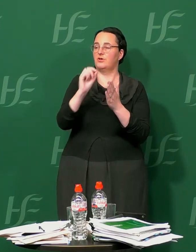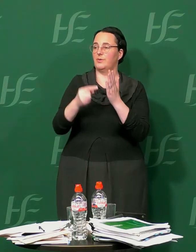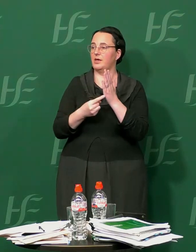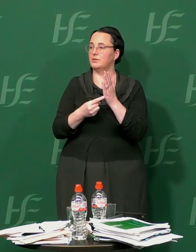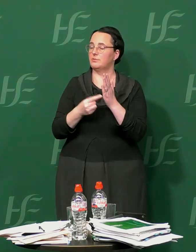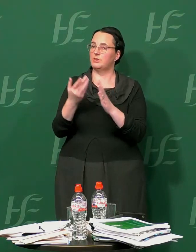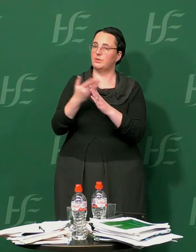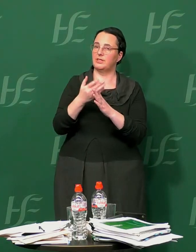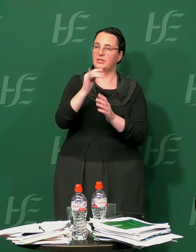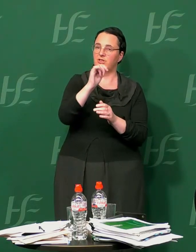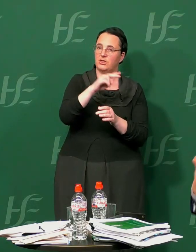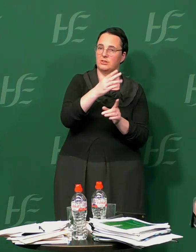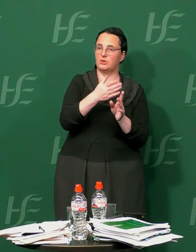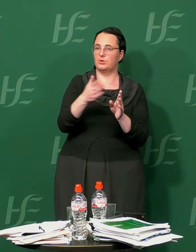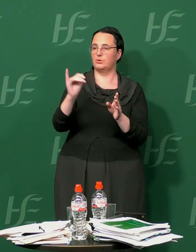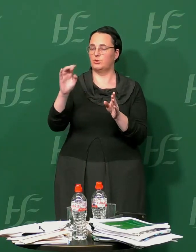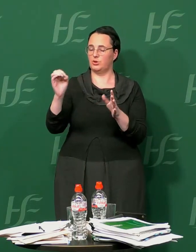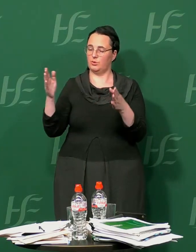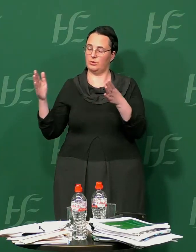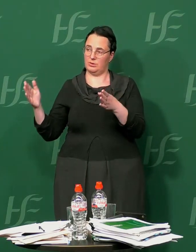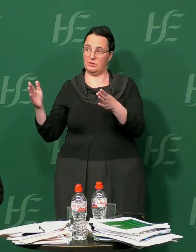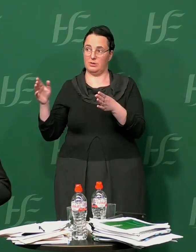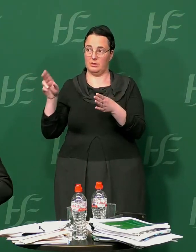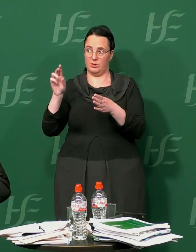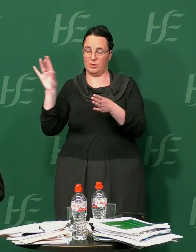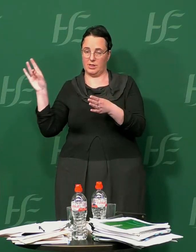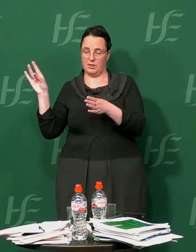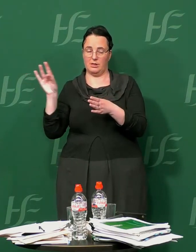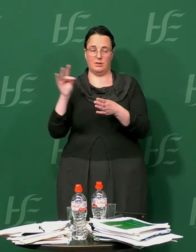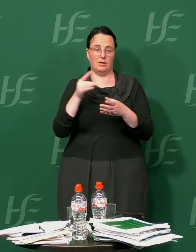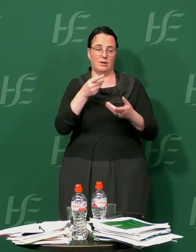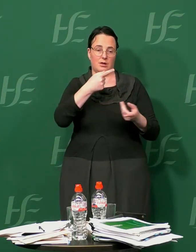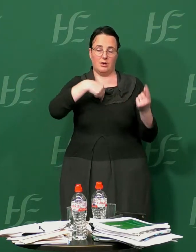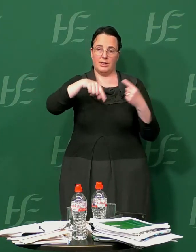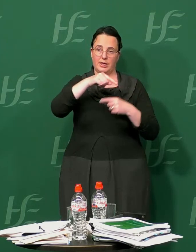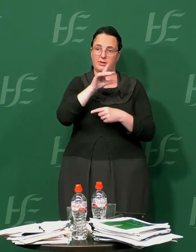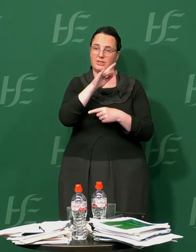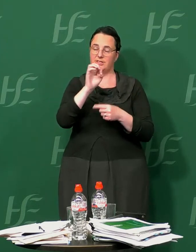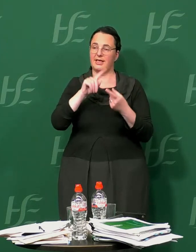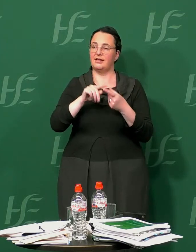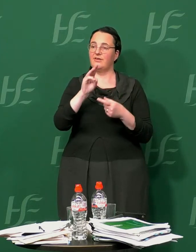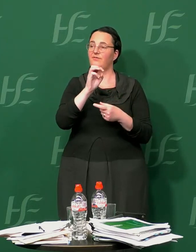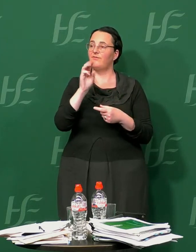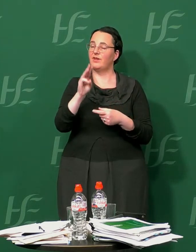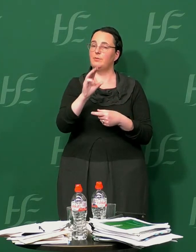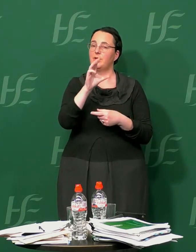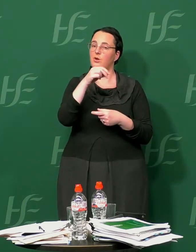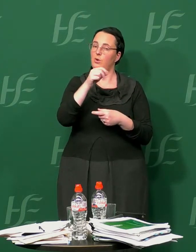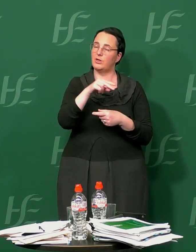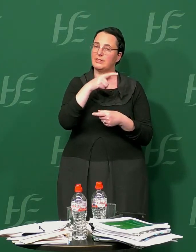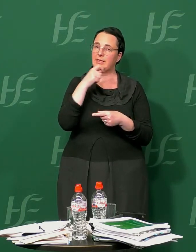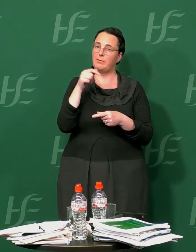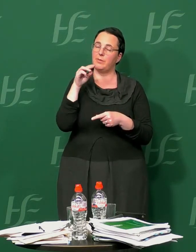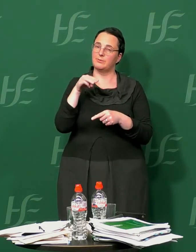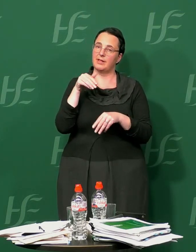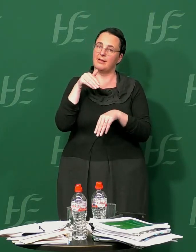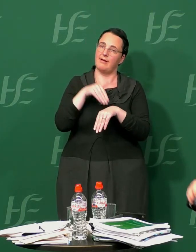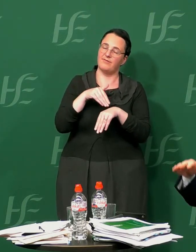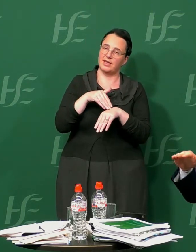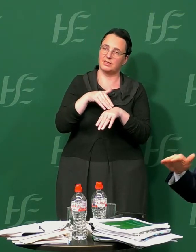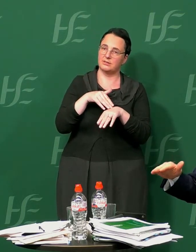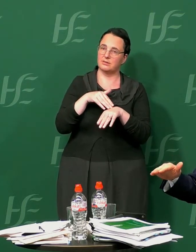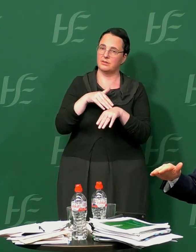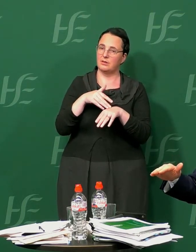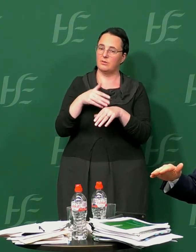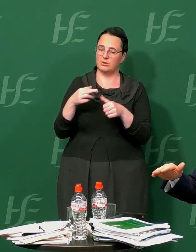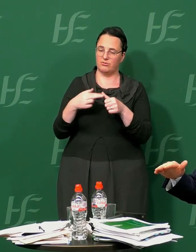year. Clearly, our own modelling people through Philip Nolan and here within the HSE working with them are looking at the potential impact superimposed upon